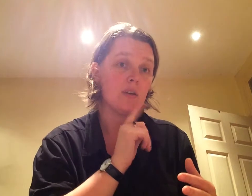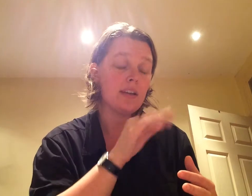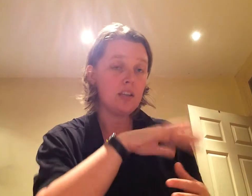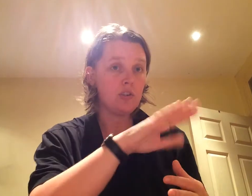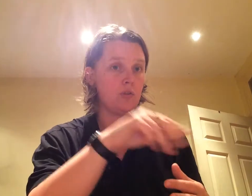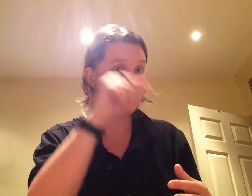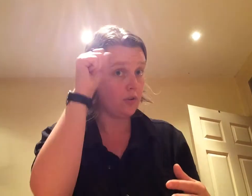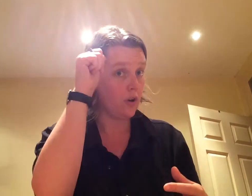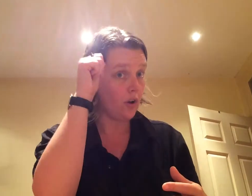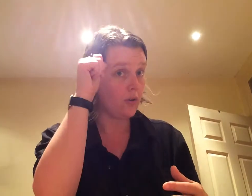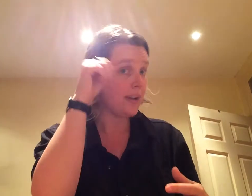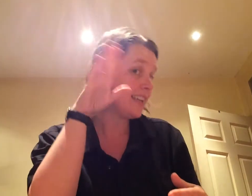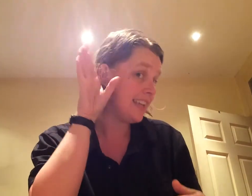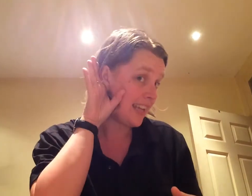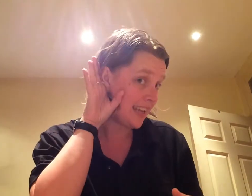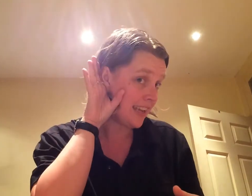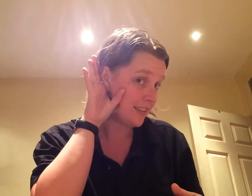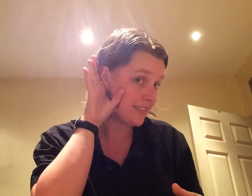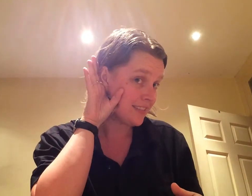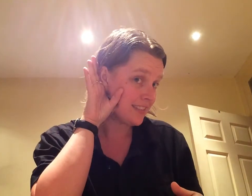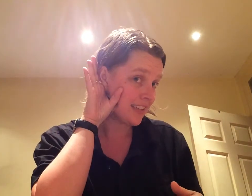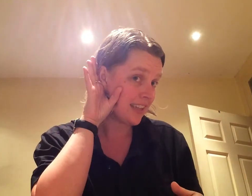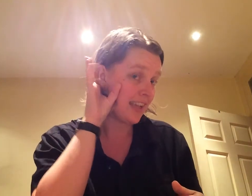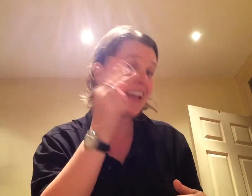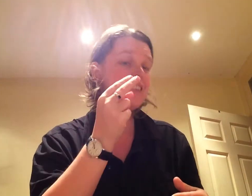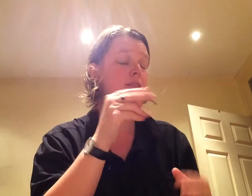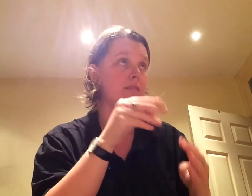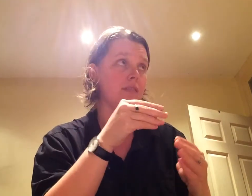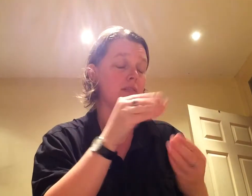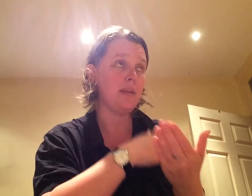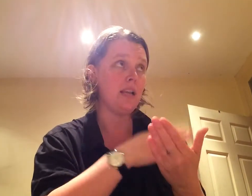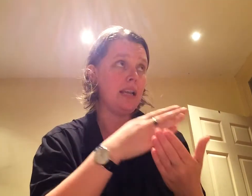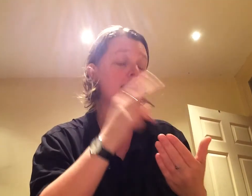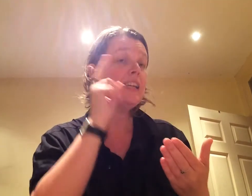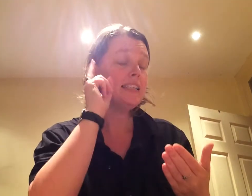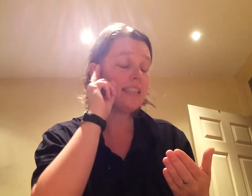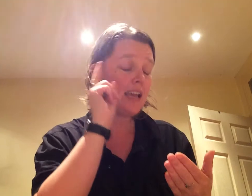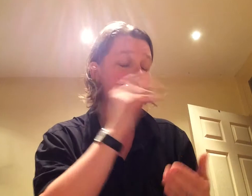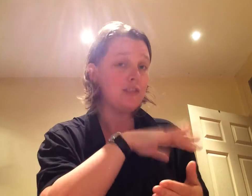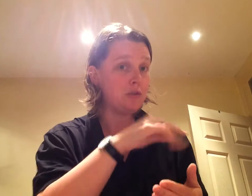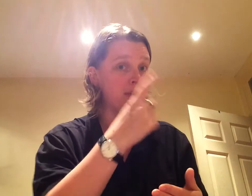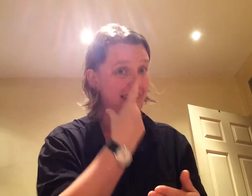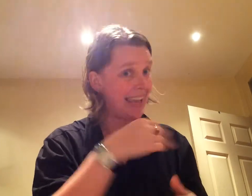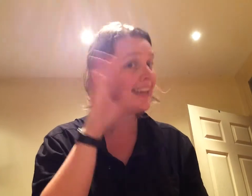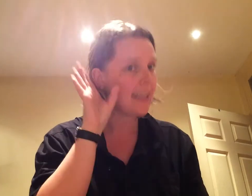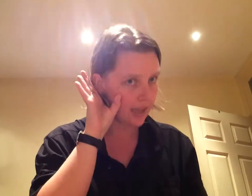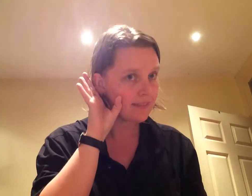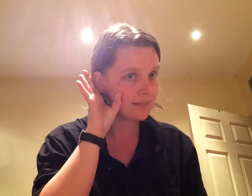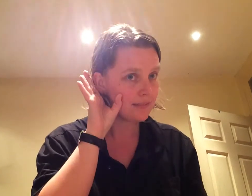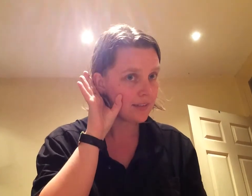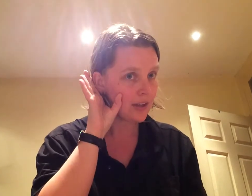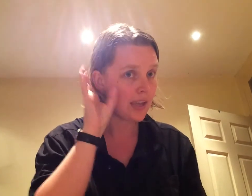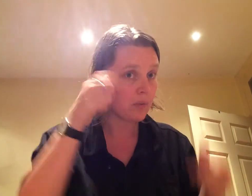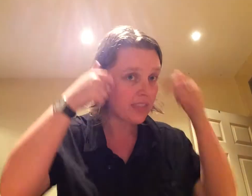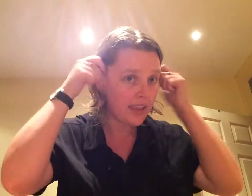hearing children know and can hear, okay? And just to be clear, deaf children can hear, okay? With their